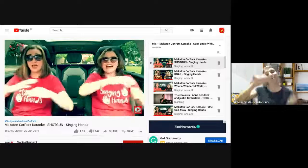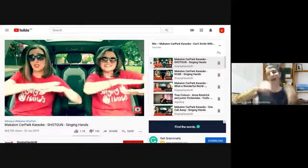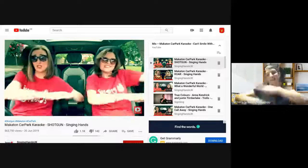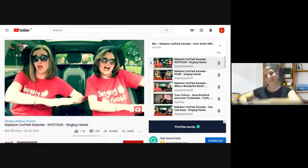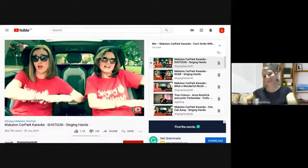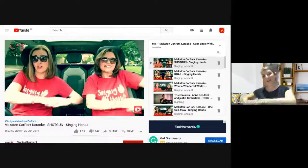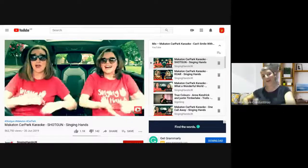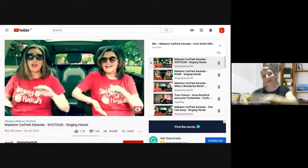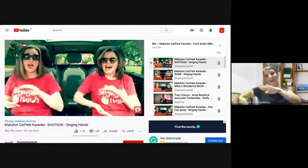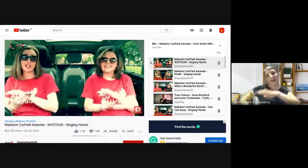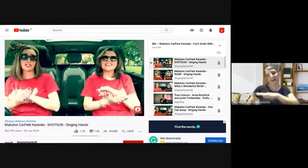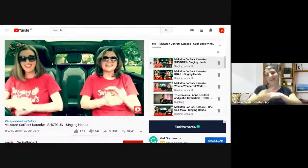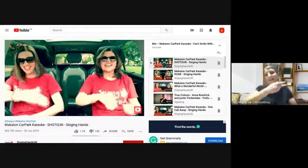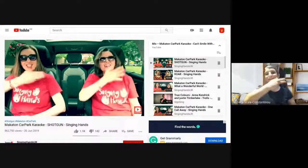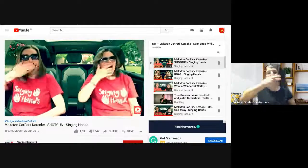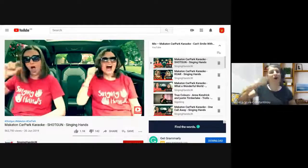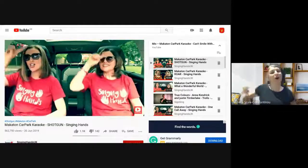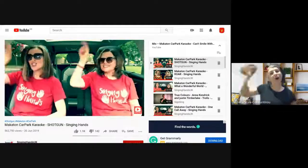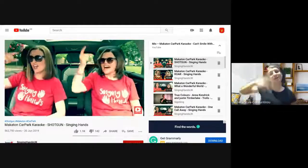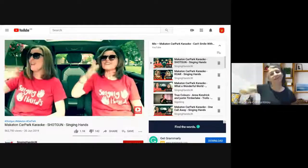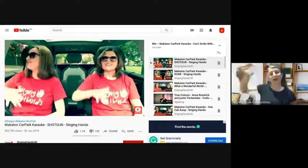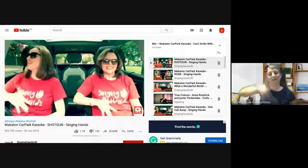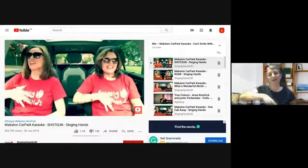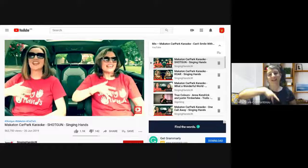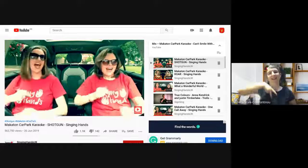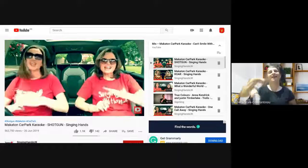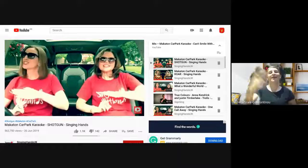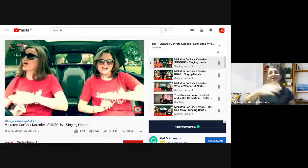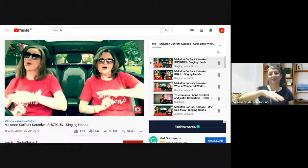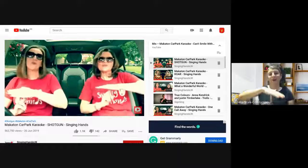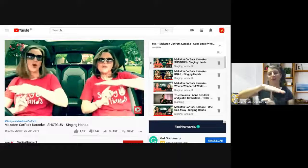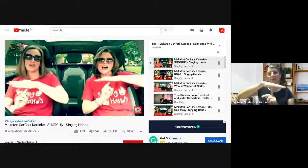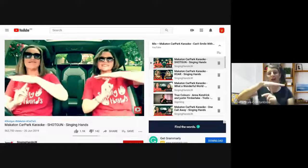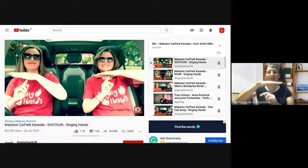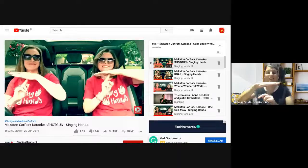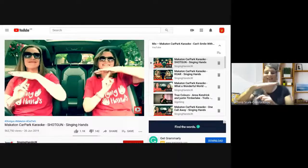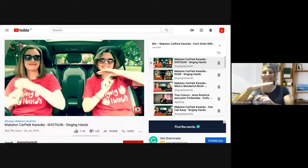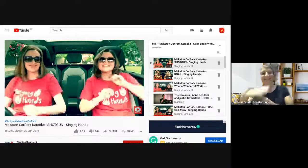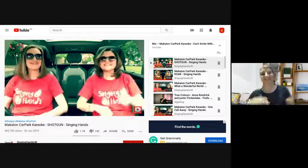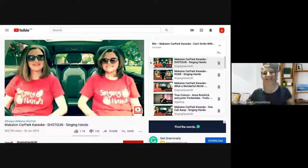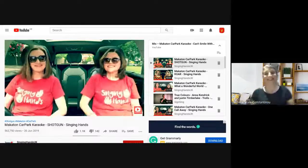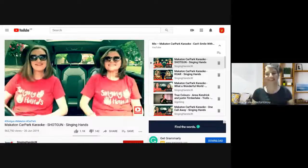I'll be riding shotgun underneath the hot sun, feeling like someone.